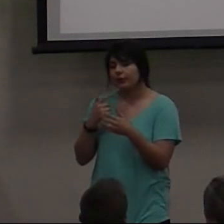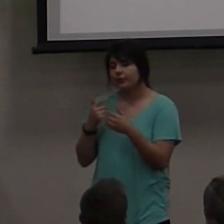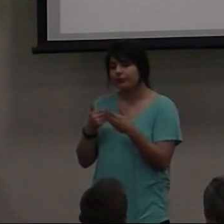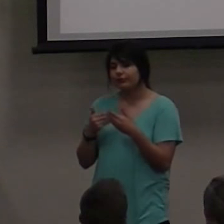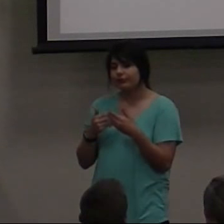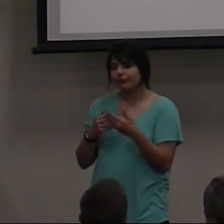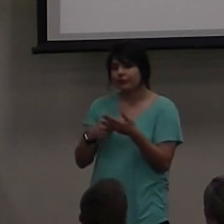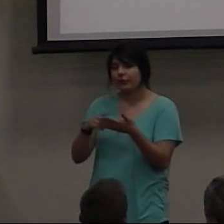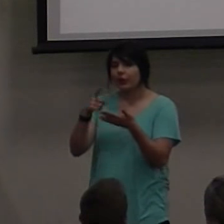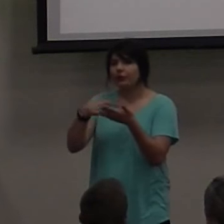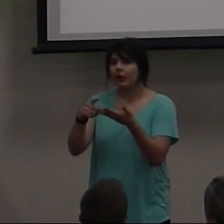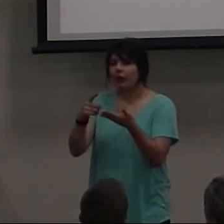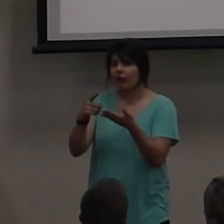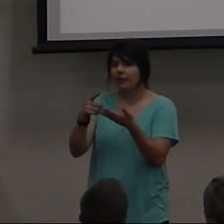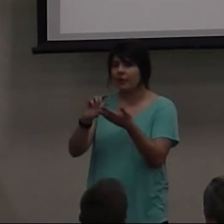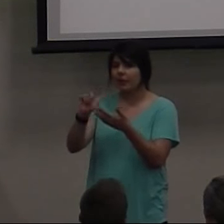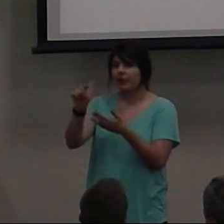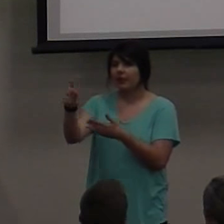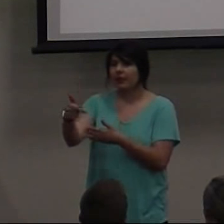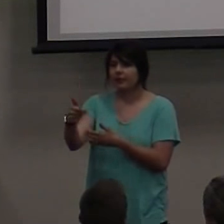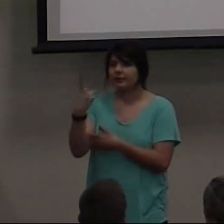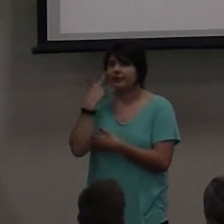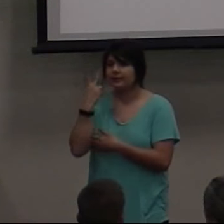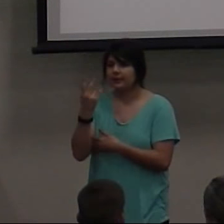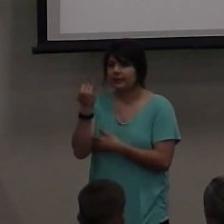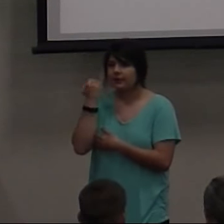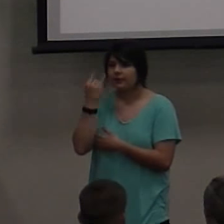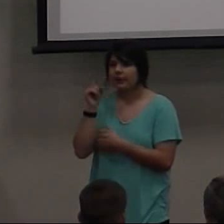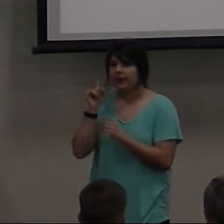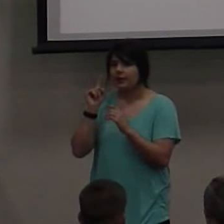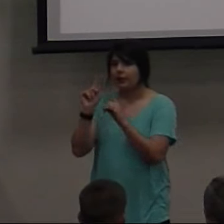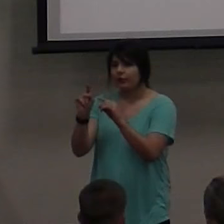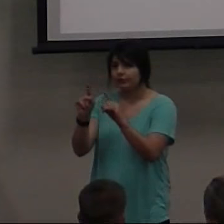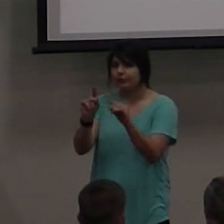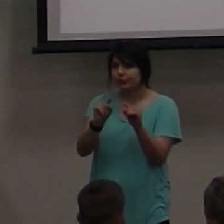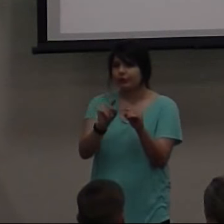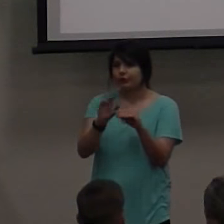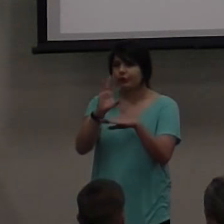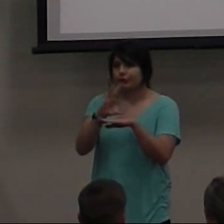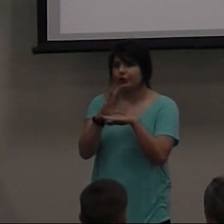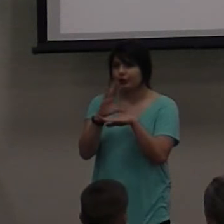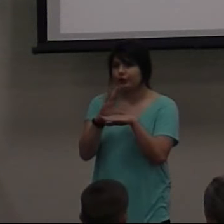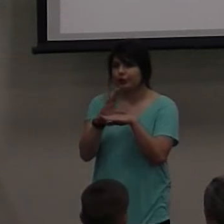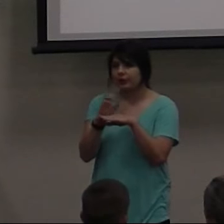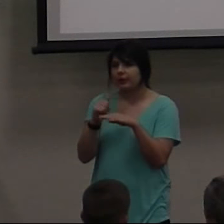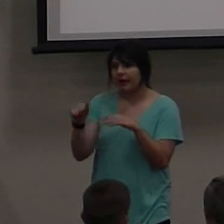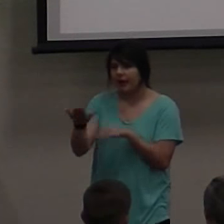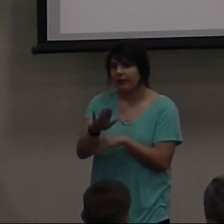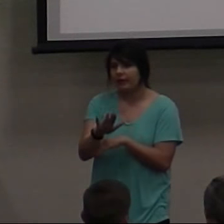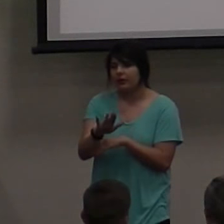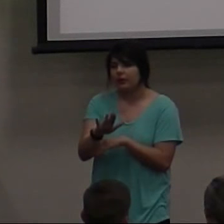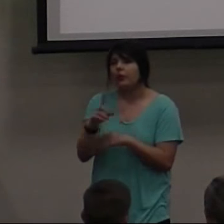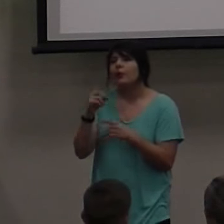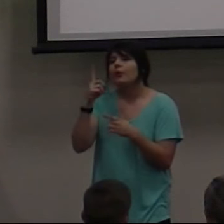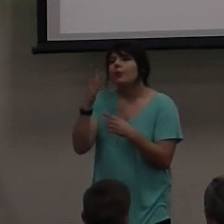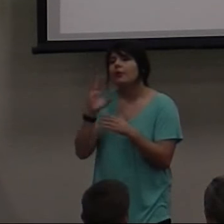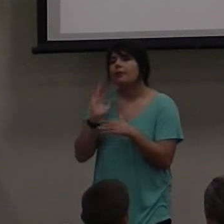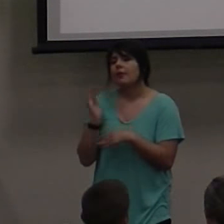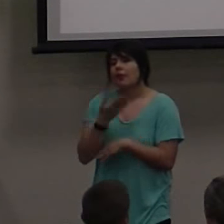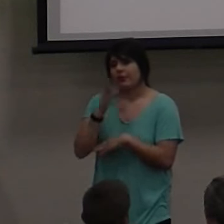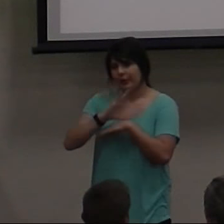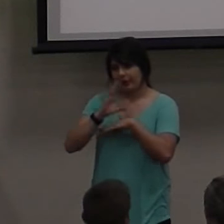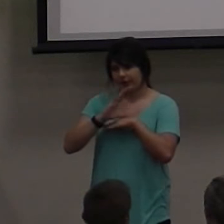they're discharged to make sure they go to a local church. In one of our